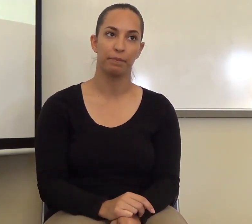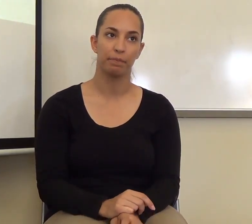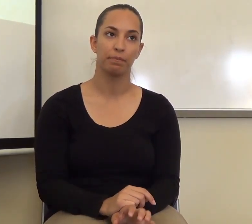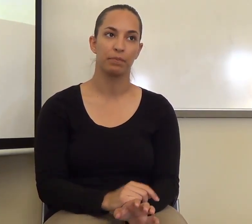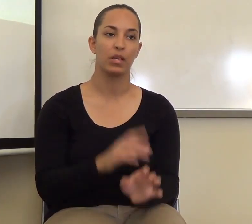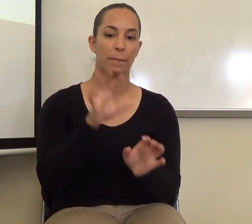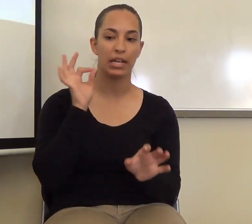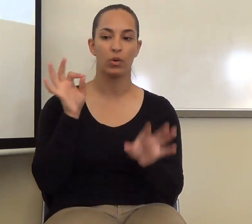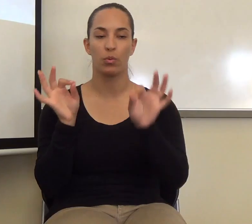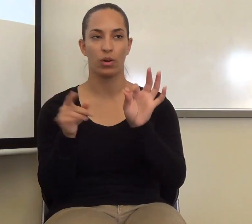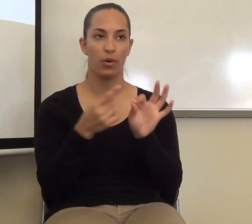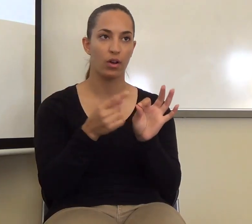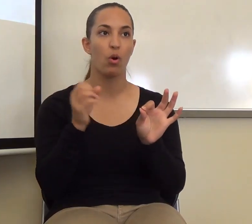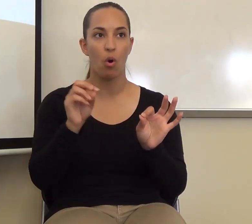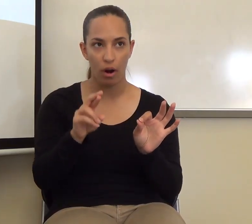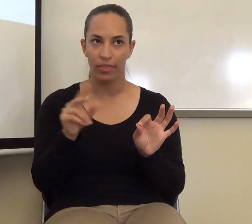But here's the other